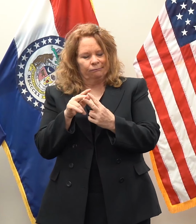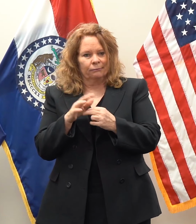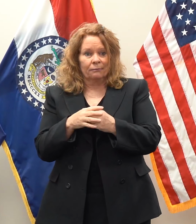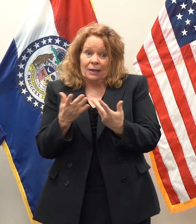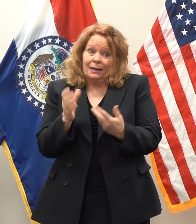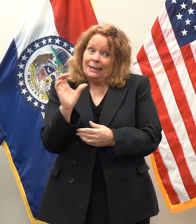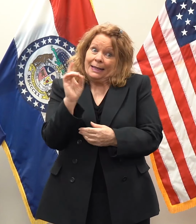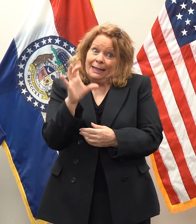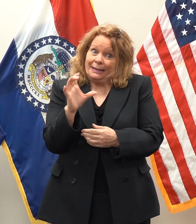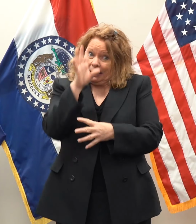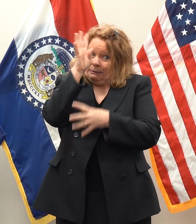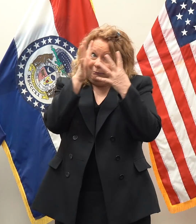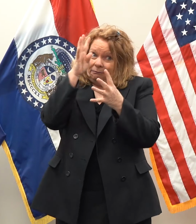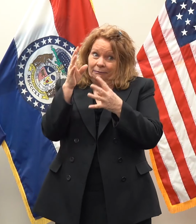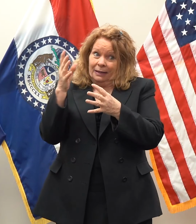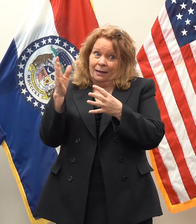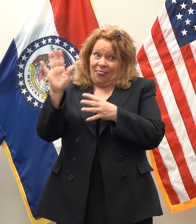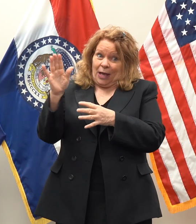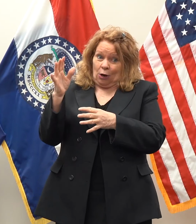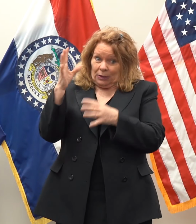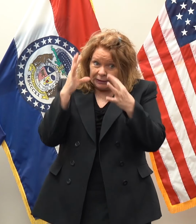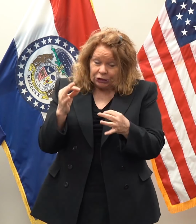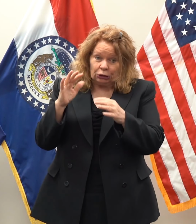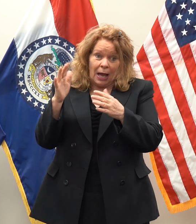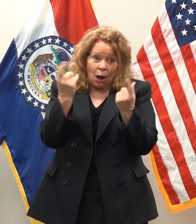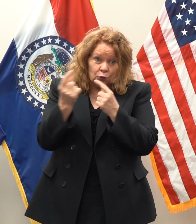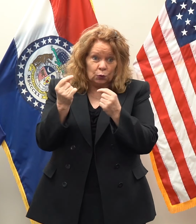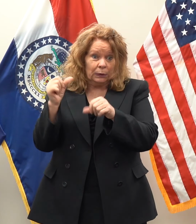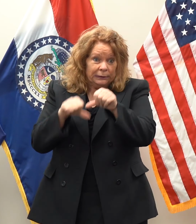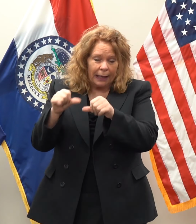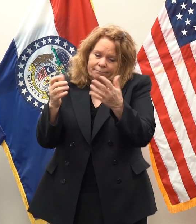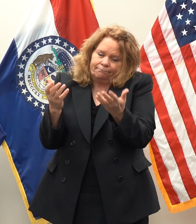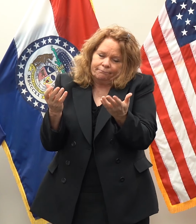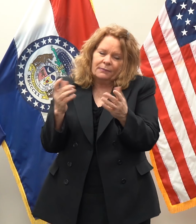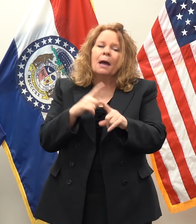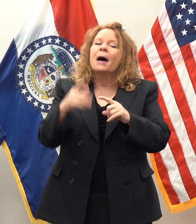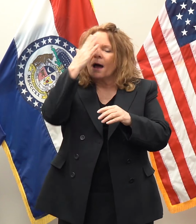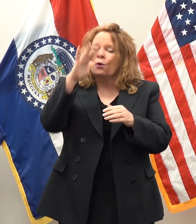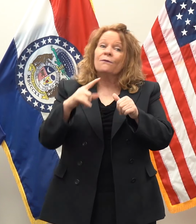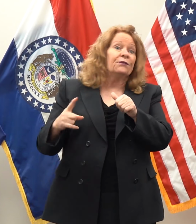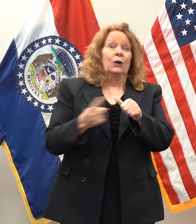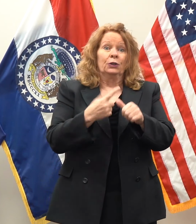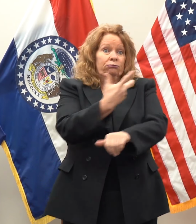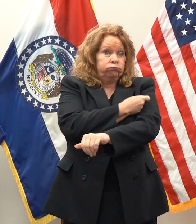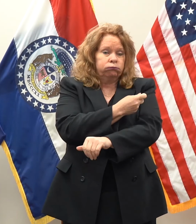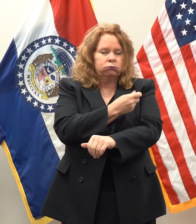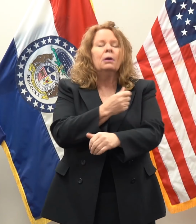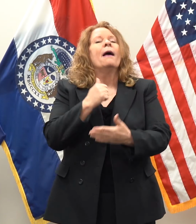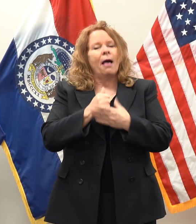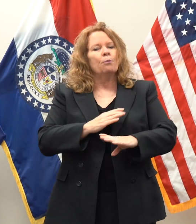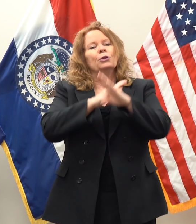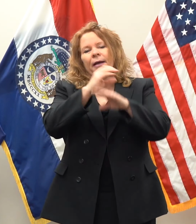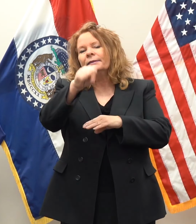and the scientists when they develop that vaccine, but I do know that the original vaccine will help some with